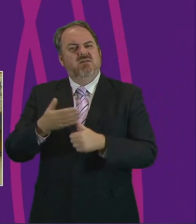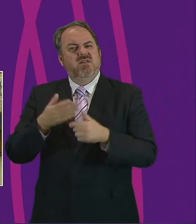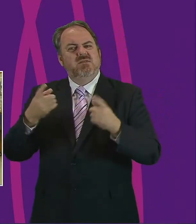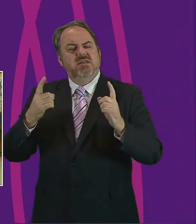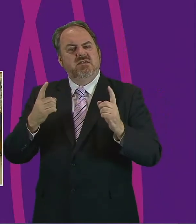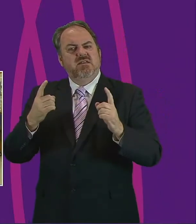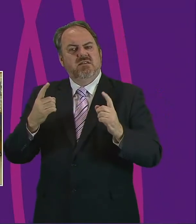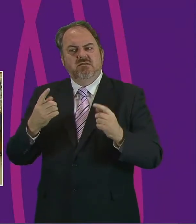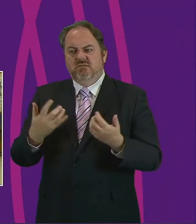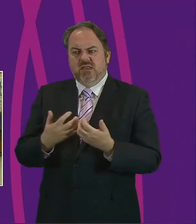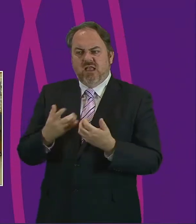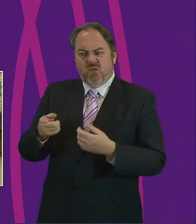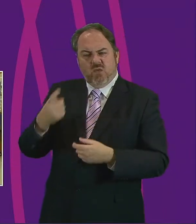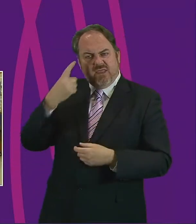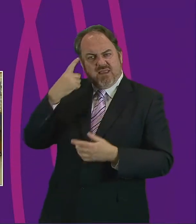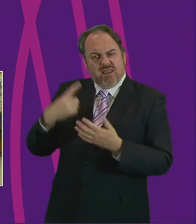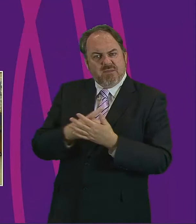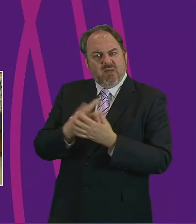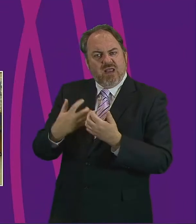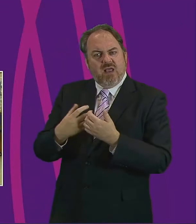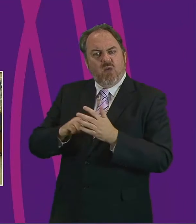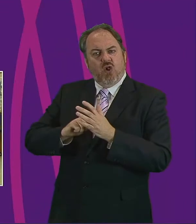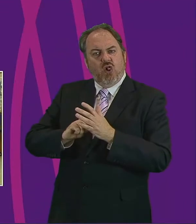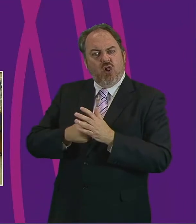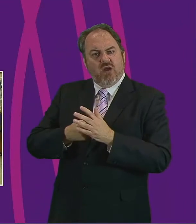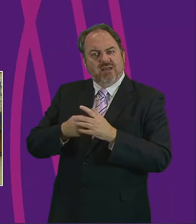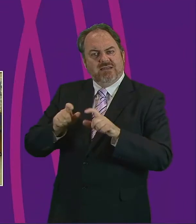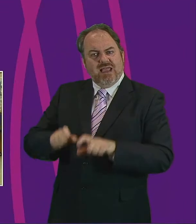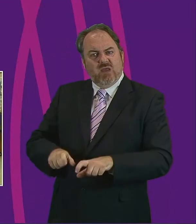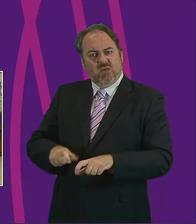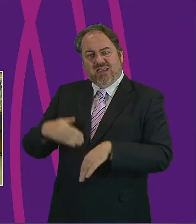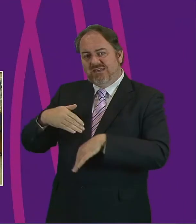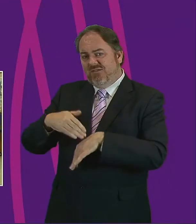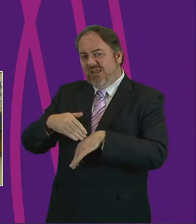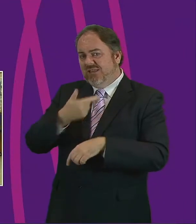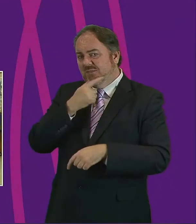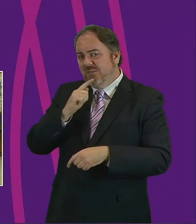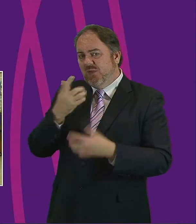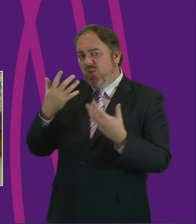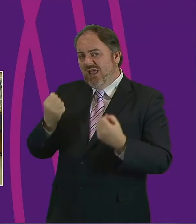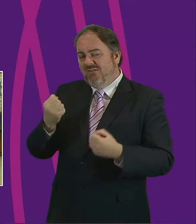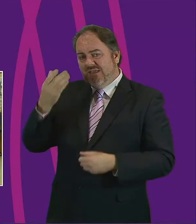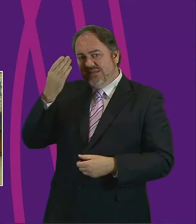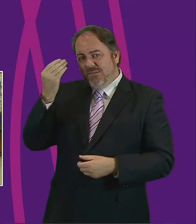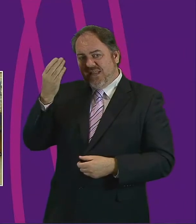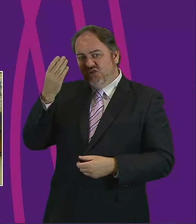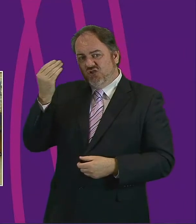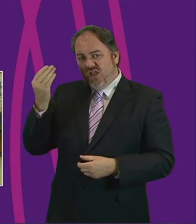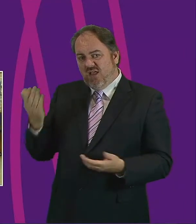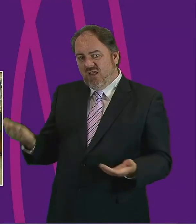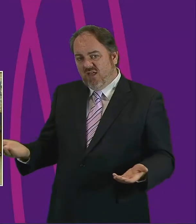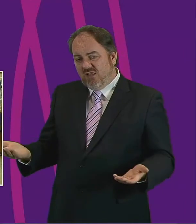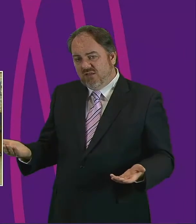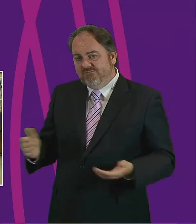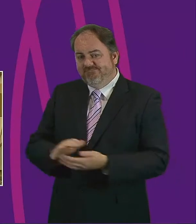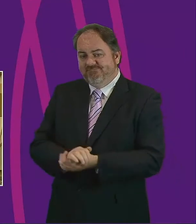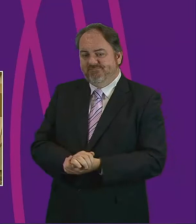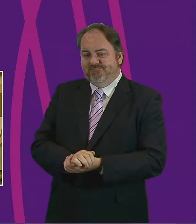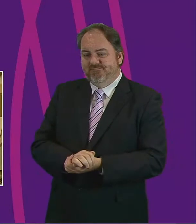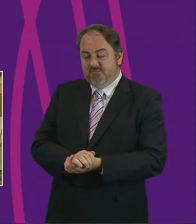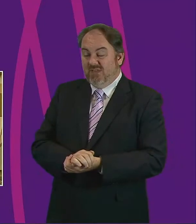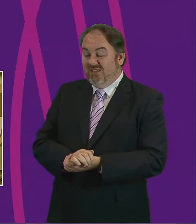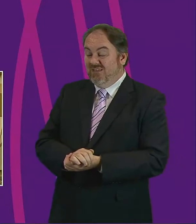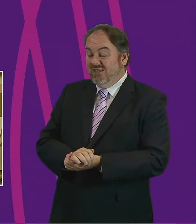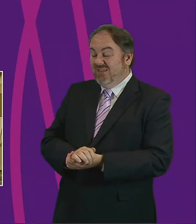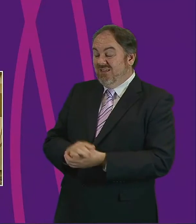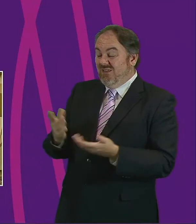Government has given to the impact of lockdown restrictions on people with dementia. First Minister. Our route map recognises that the disruption to